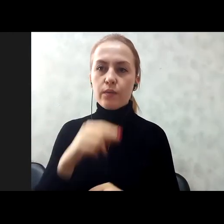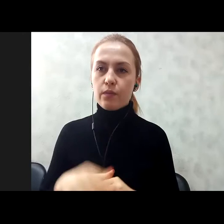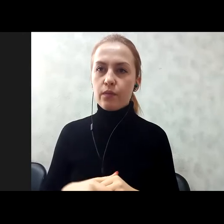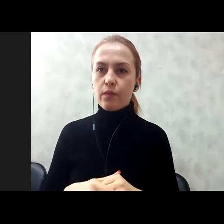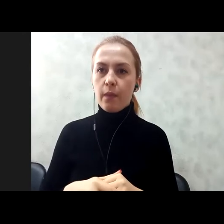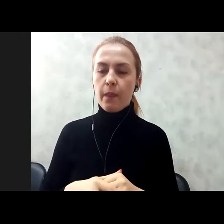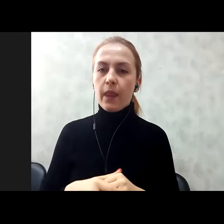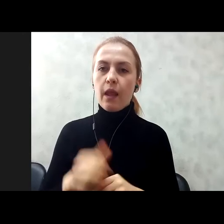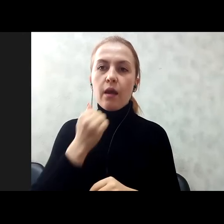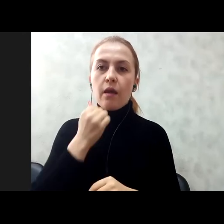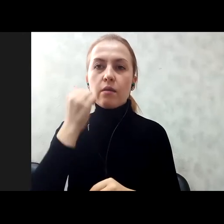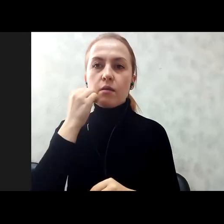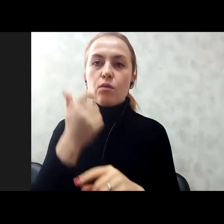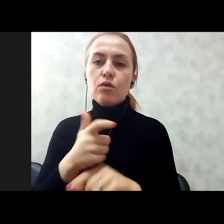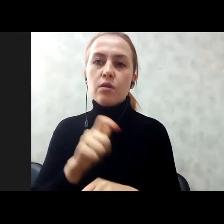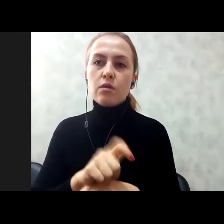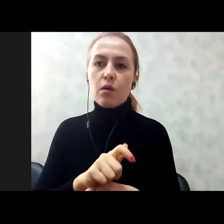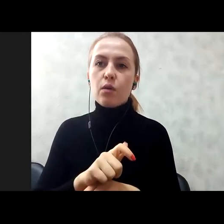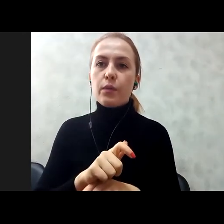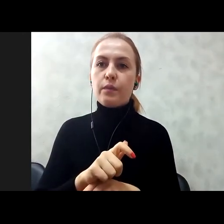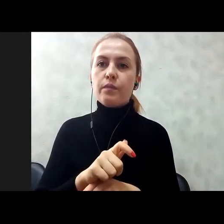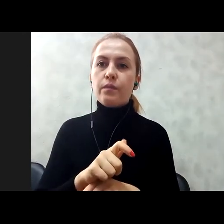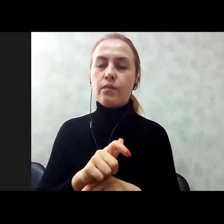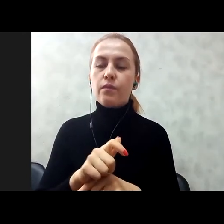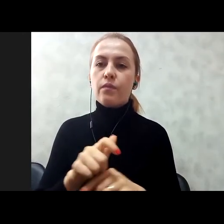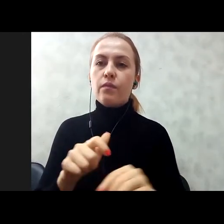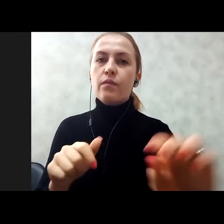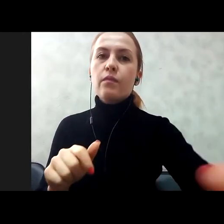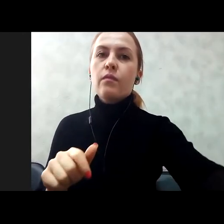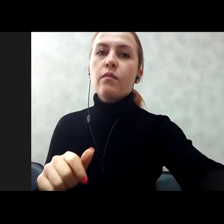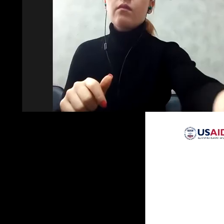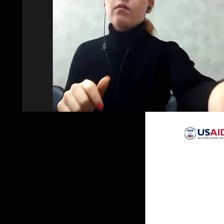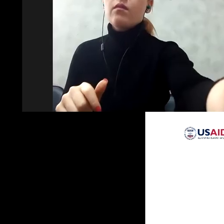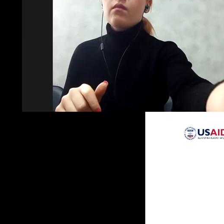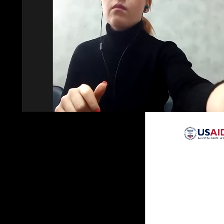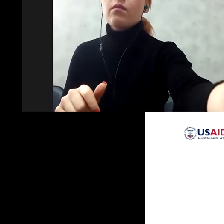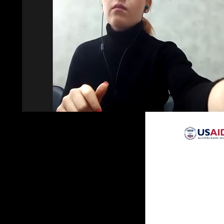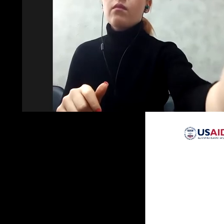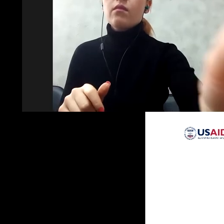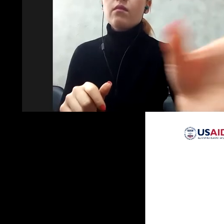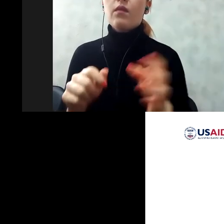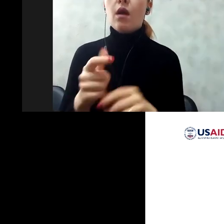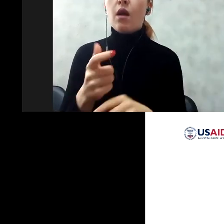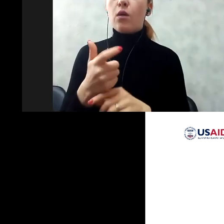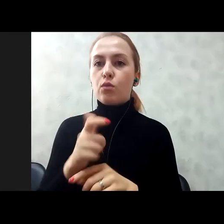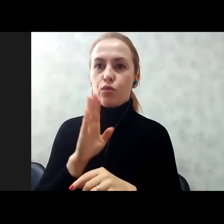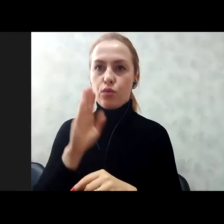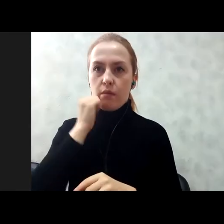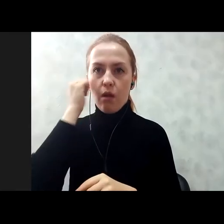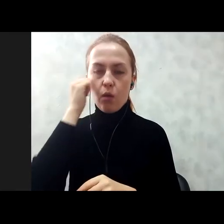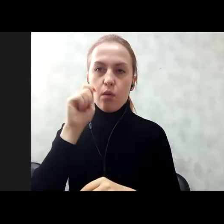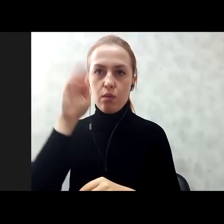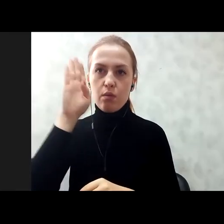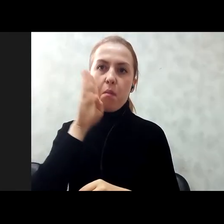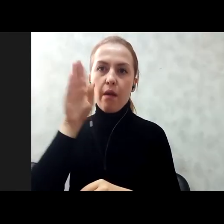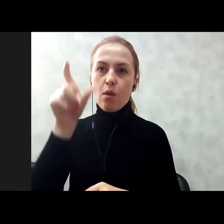you very much, Pani Olena. You have made it very easy for me now to